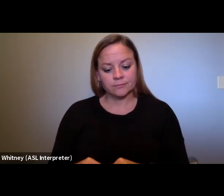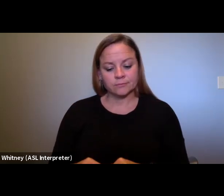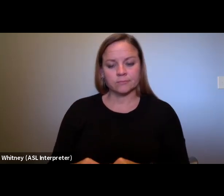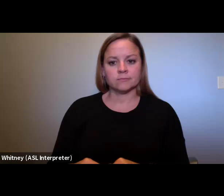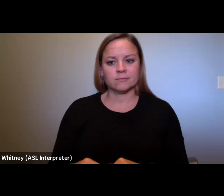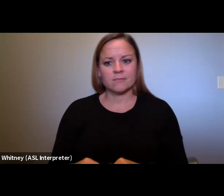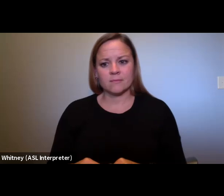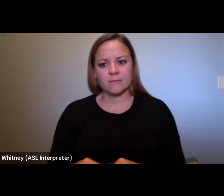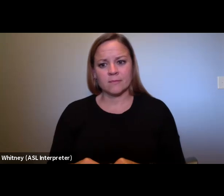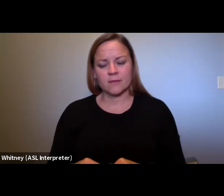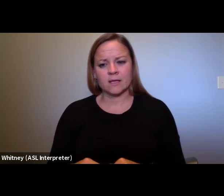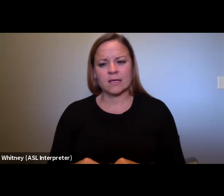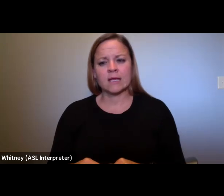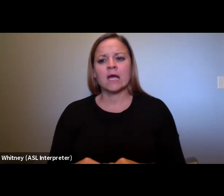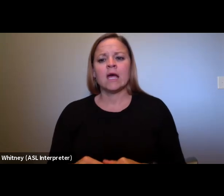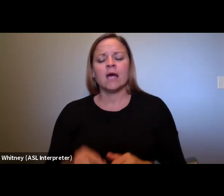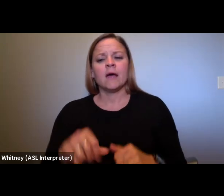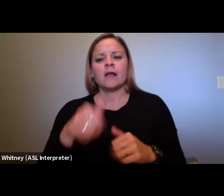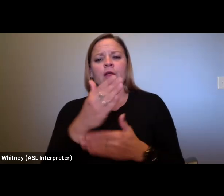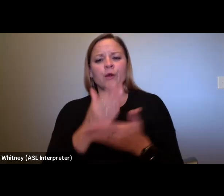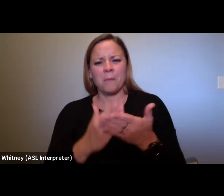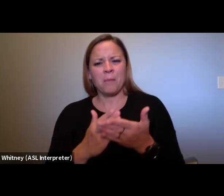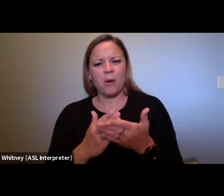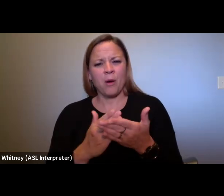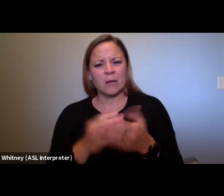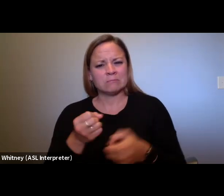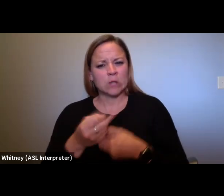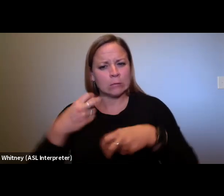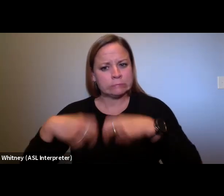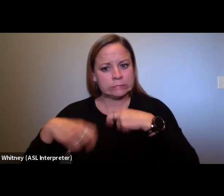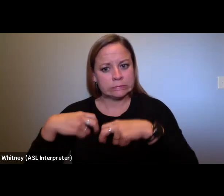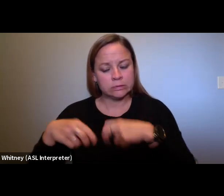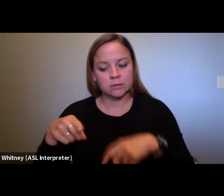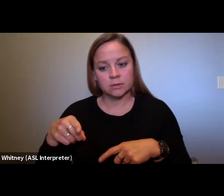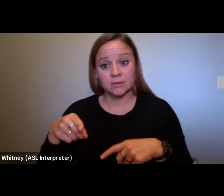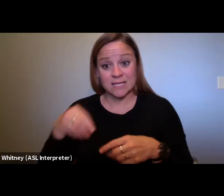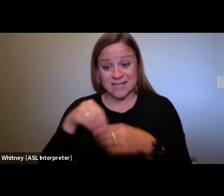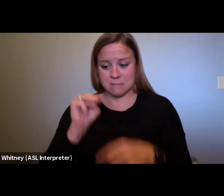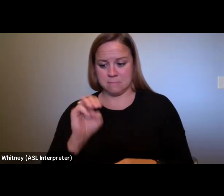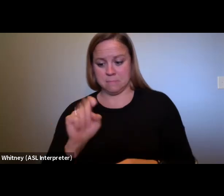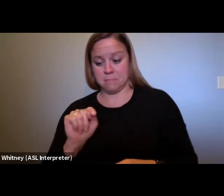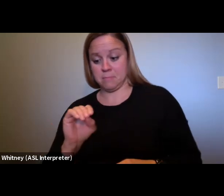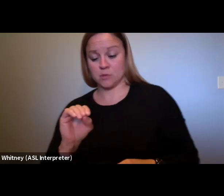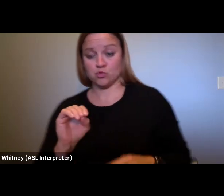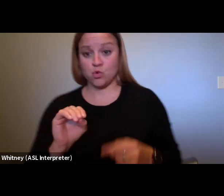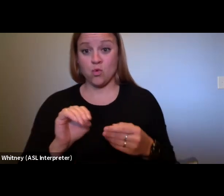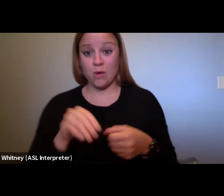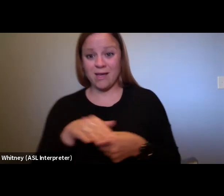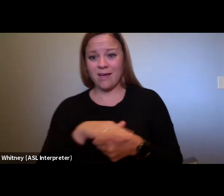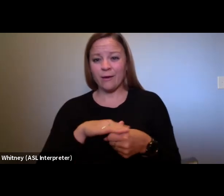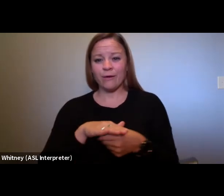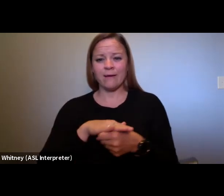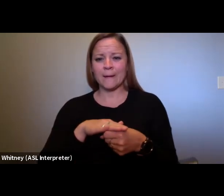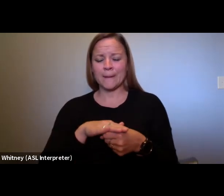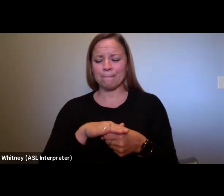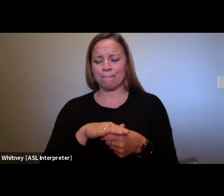And another part that makes it really difficult is in the metro area, there has just been